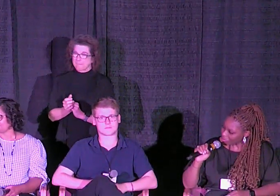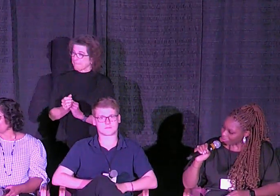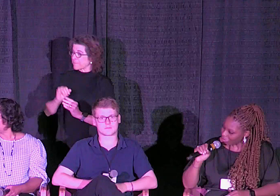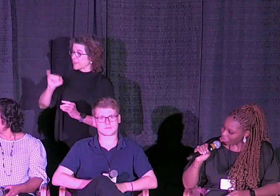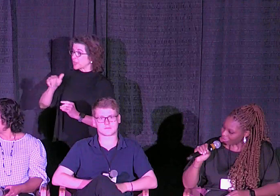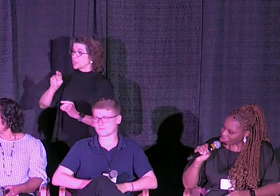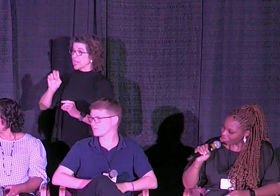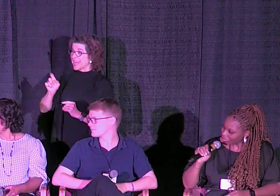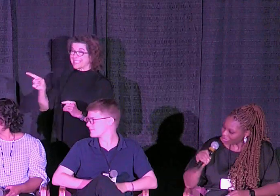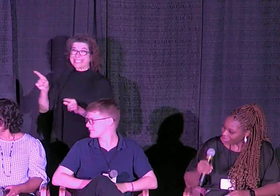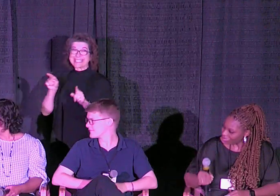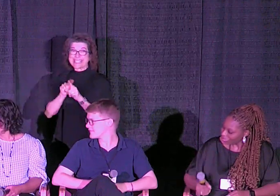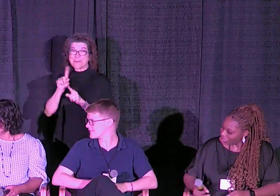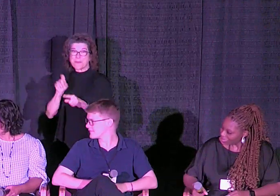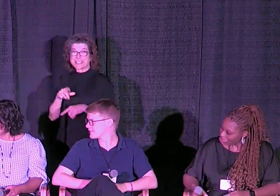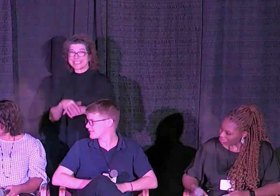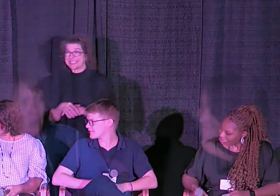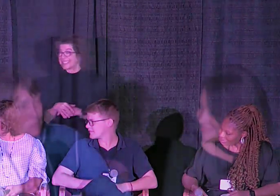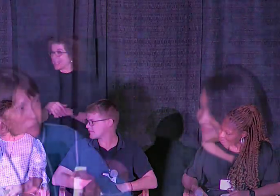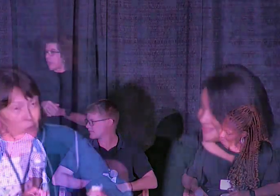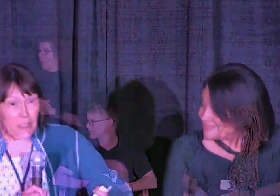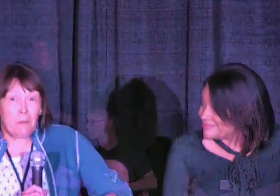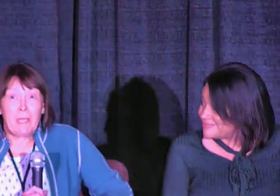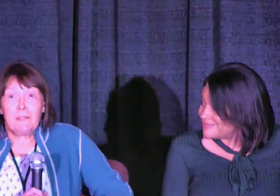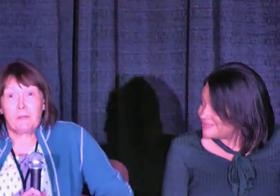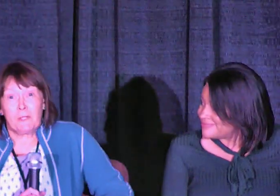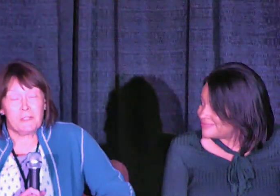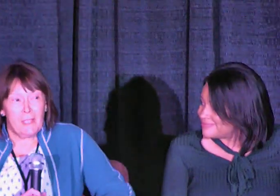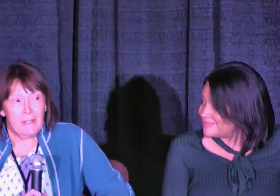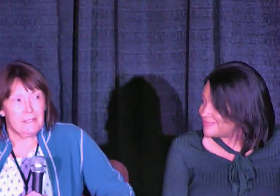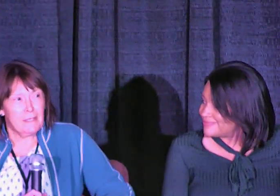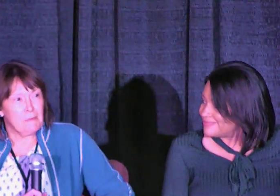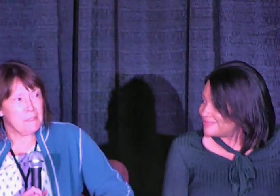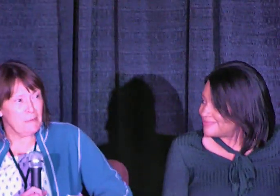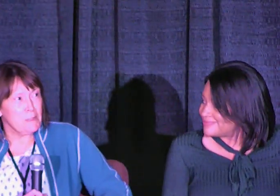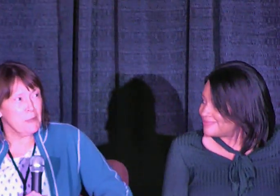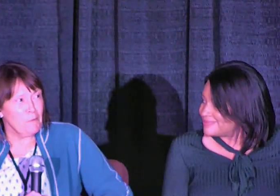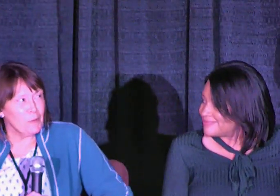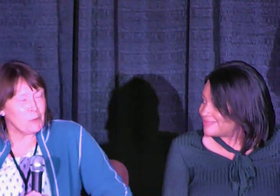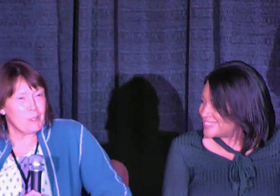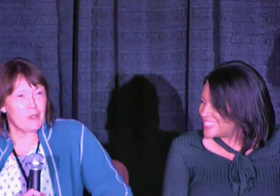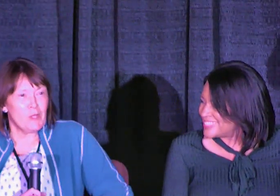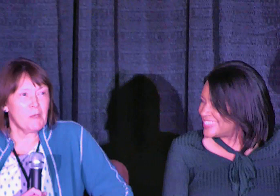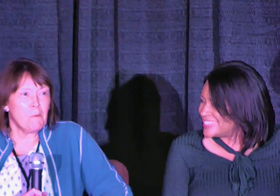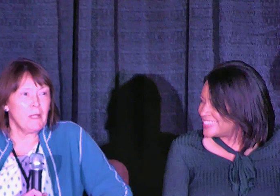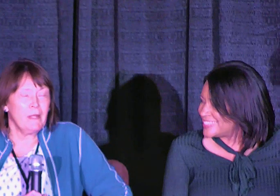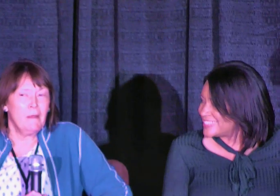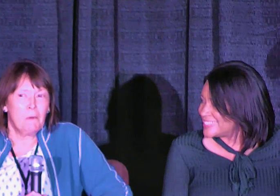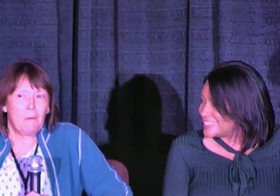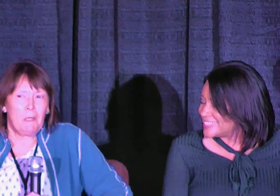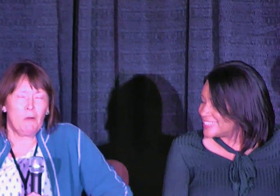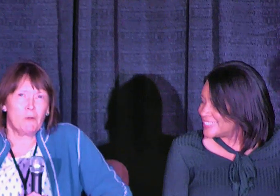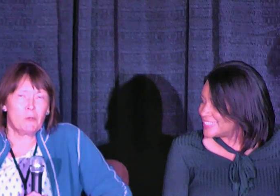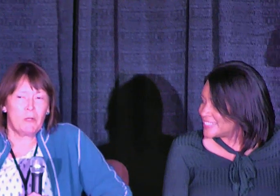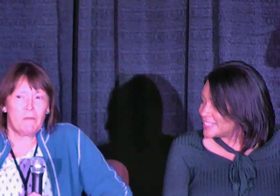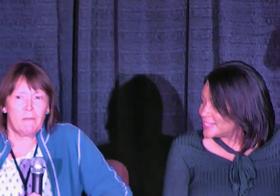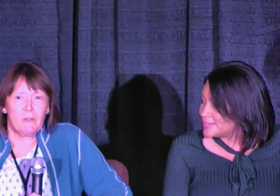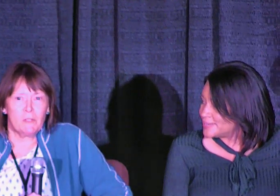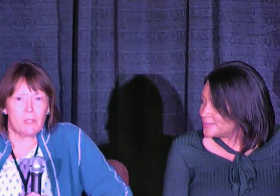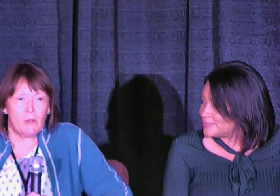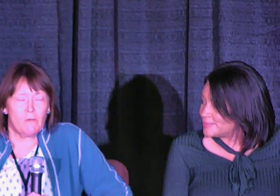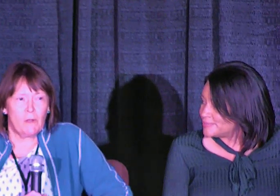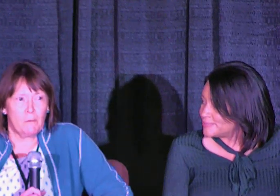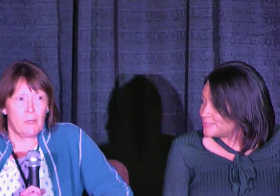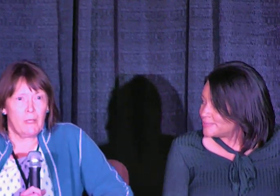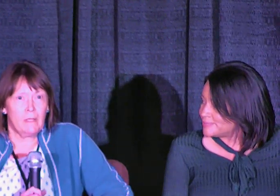Jane, same question. Well, fortunately, we got these questions ahead of time because that was helpful so we could think. But probably over 25